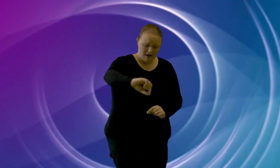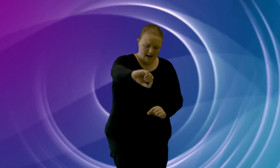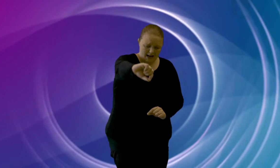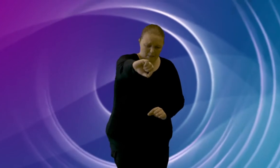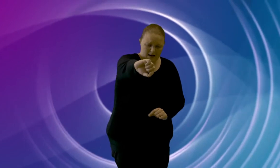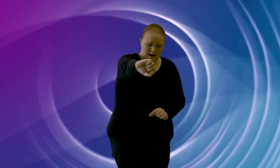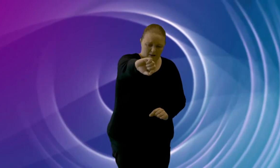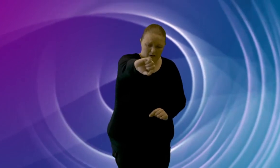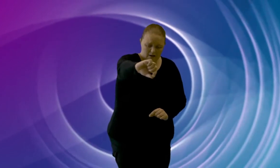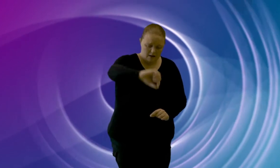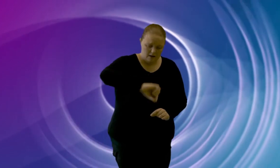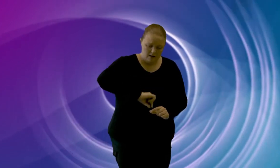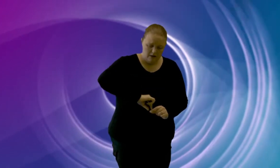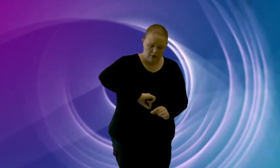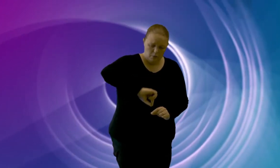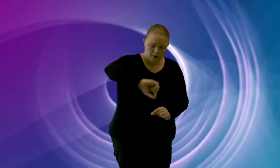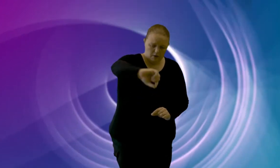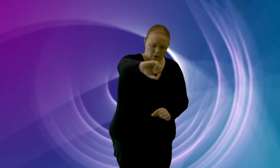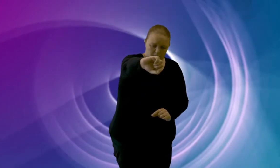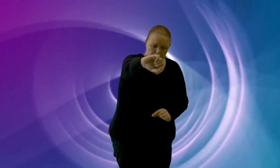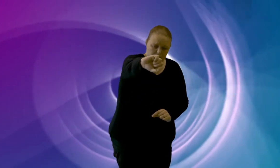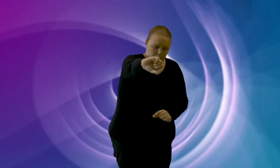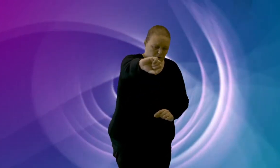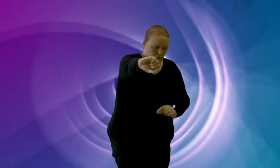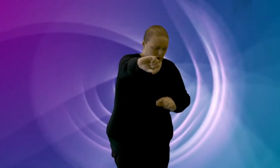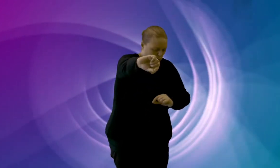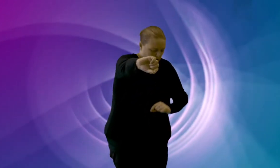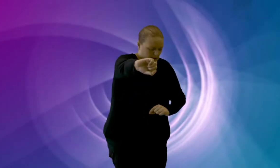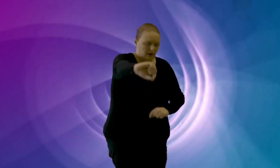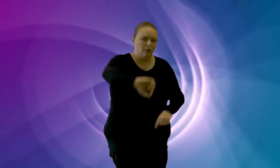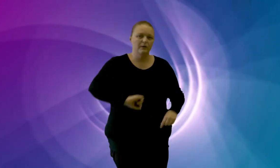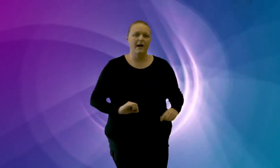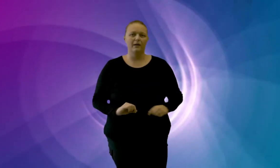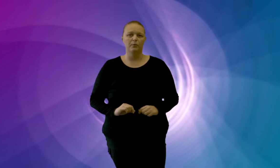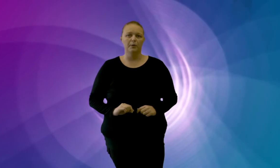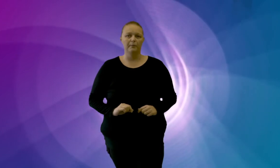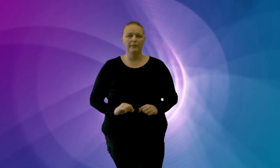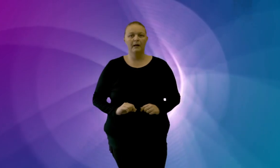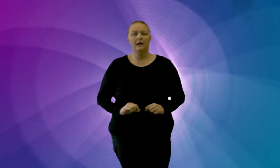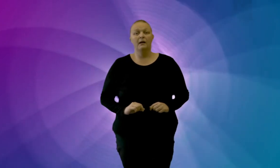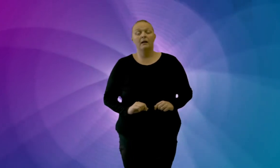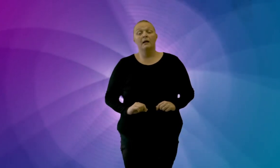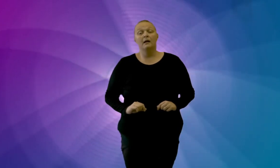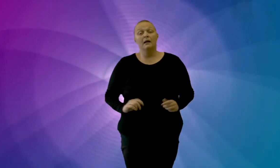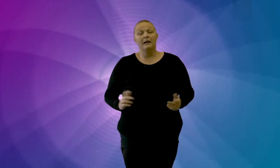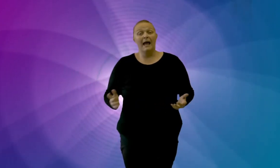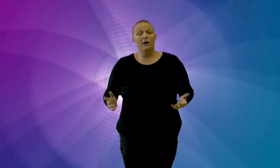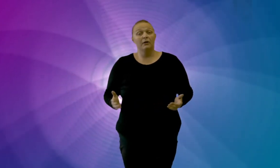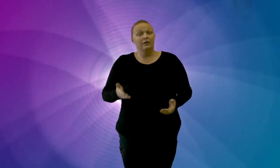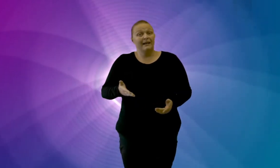Straight up and down. So one toward the front of the room and one end toward the back of the room. Now your desk